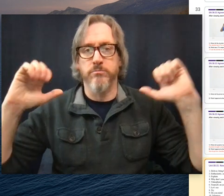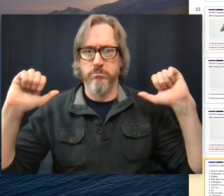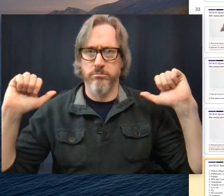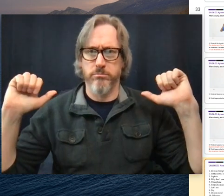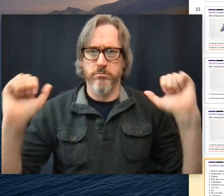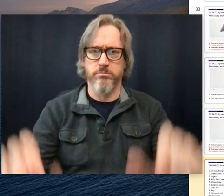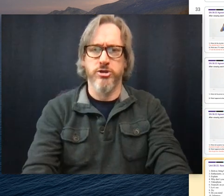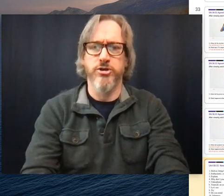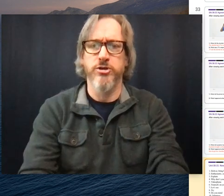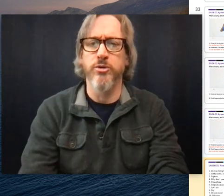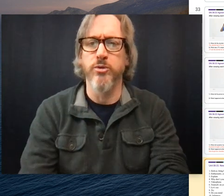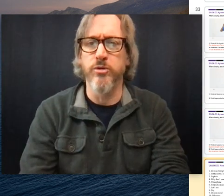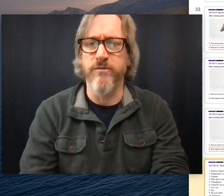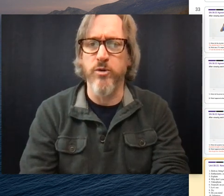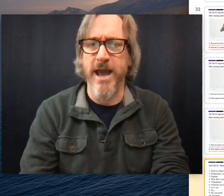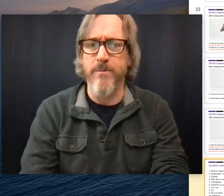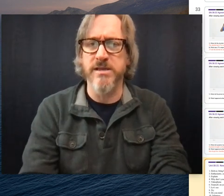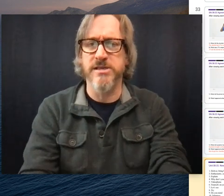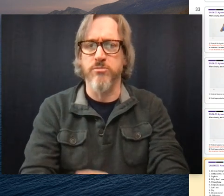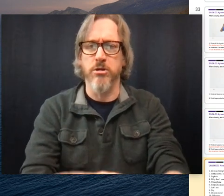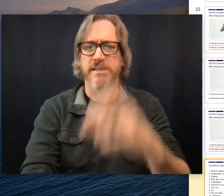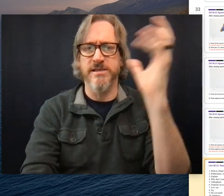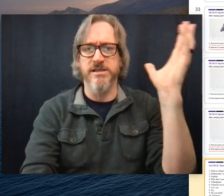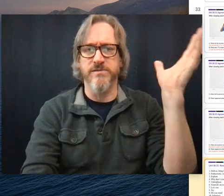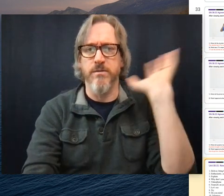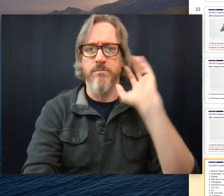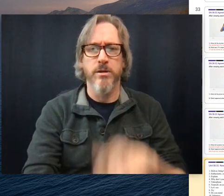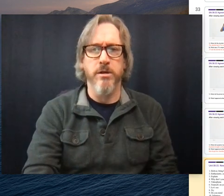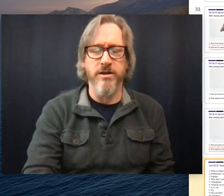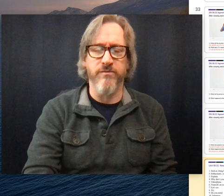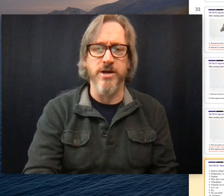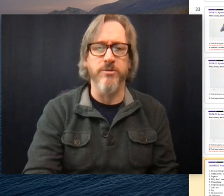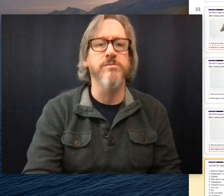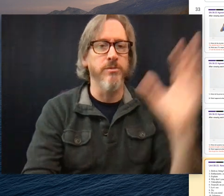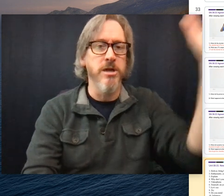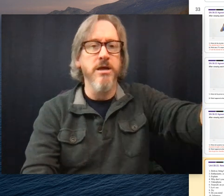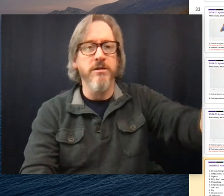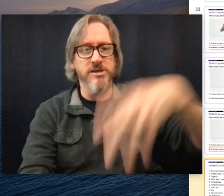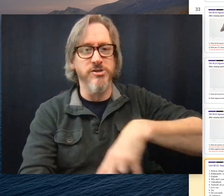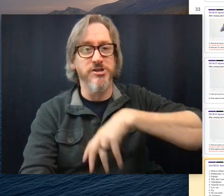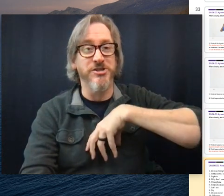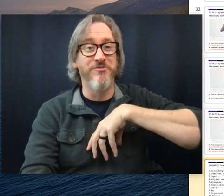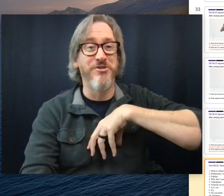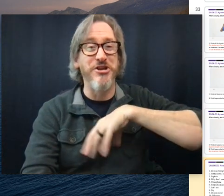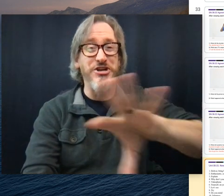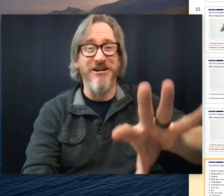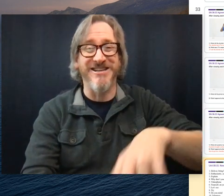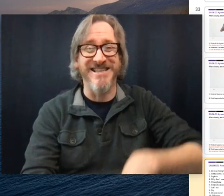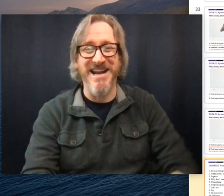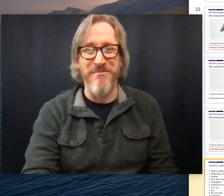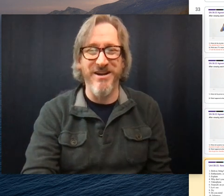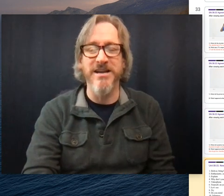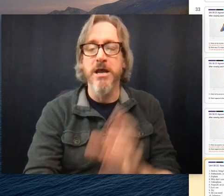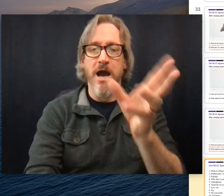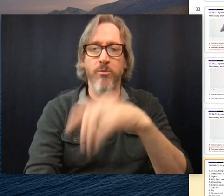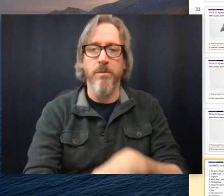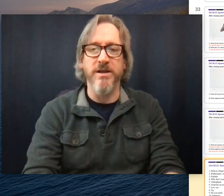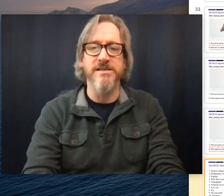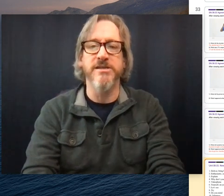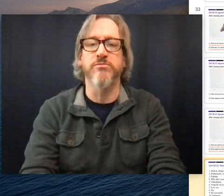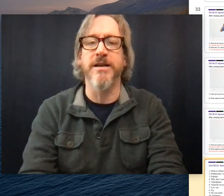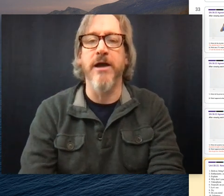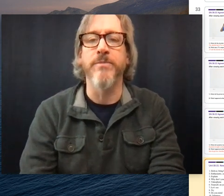back to the vocab, and this is the wrong list. This is from a different chapter. So this was just the generic slide I put in. I